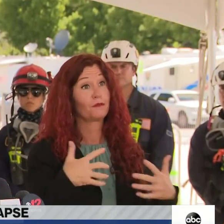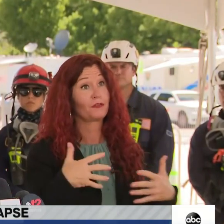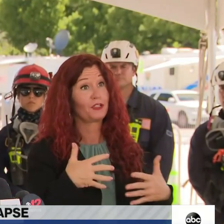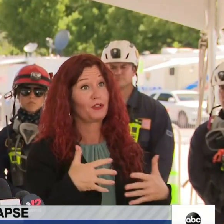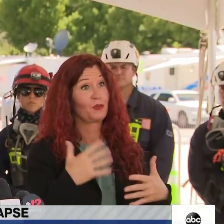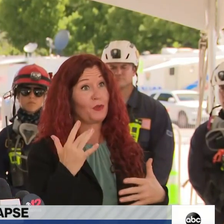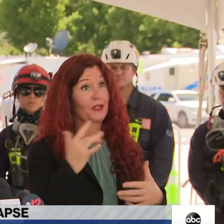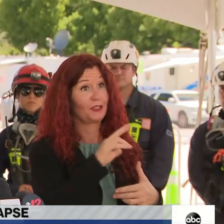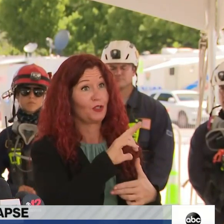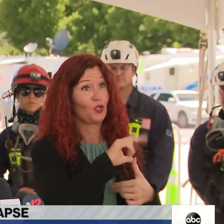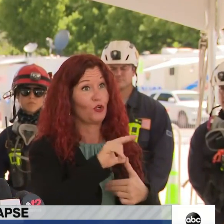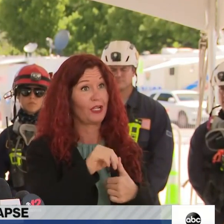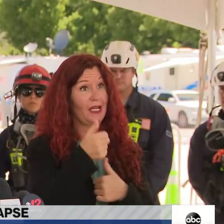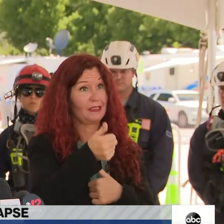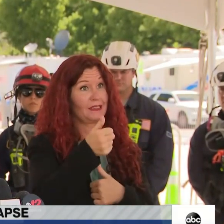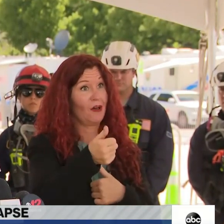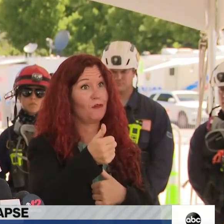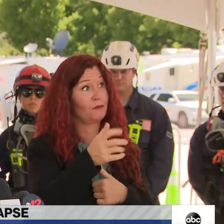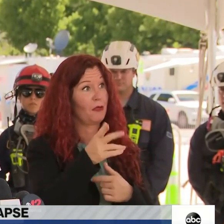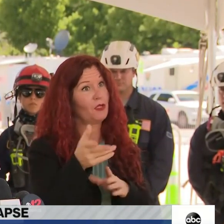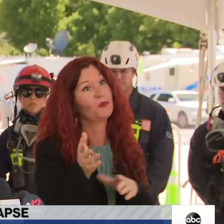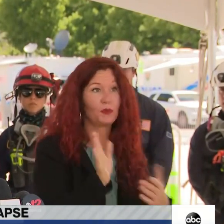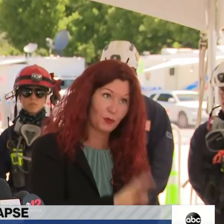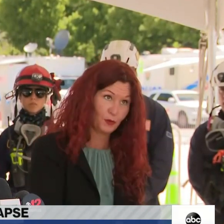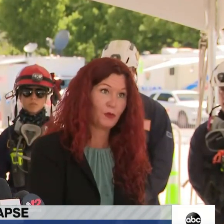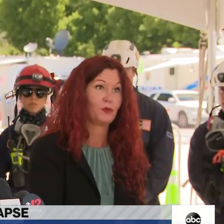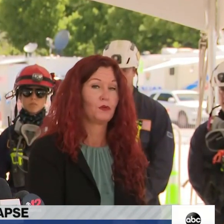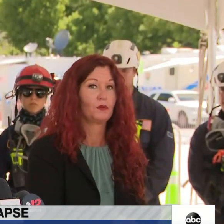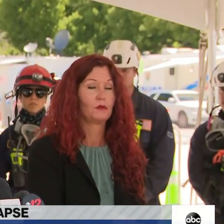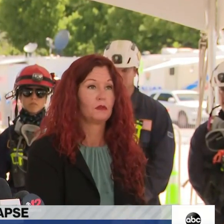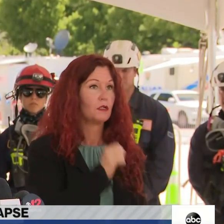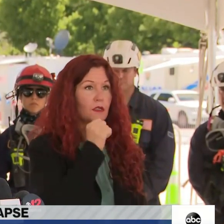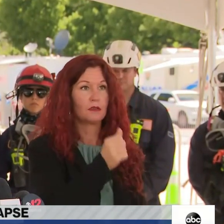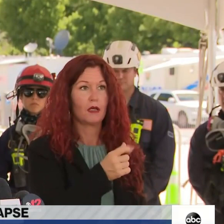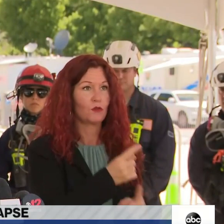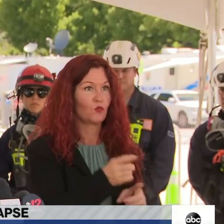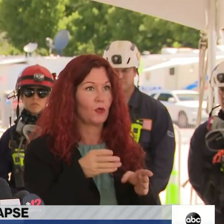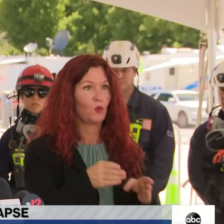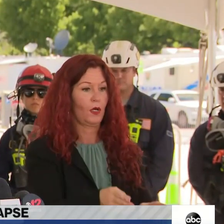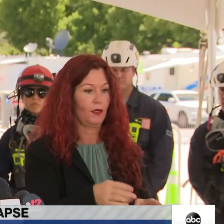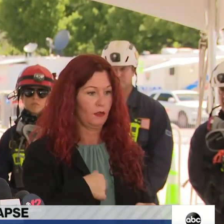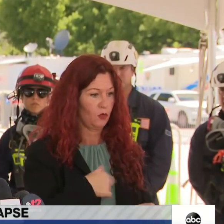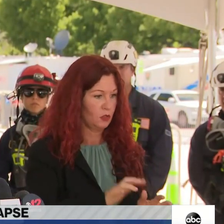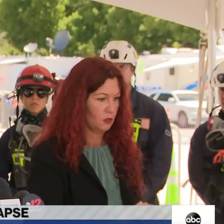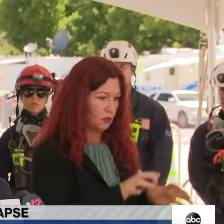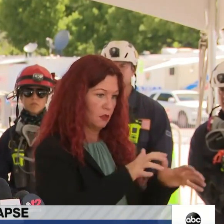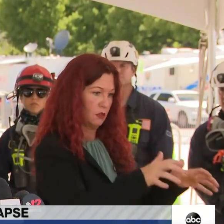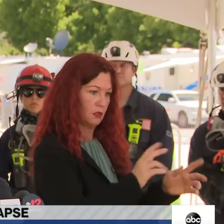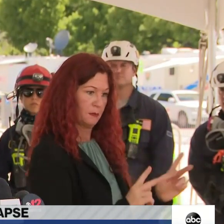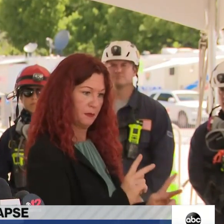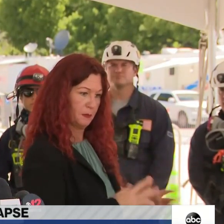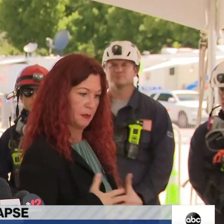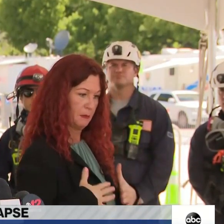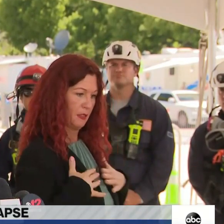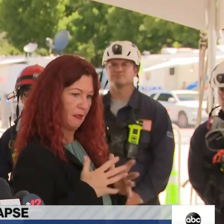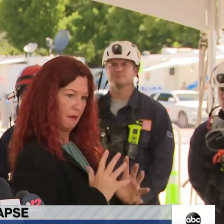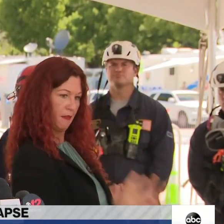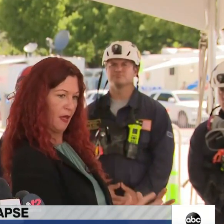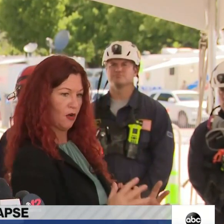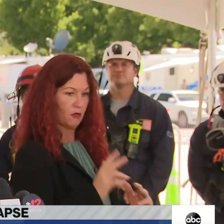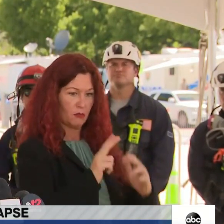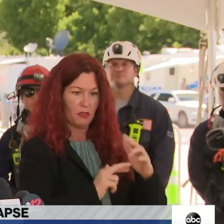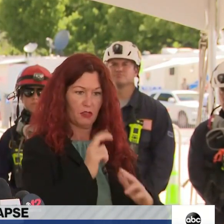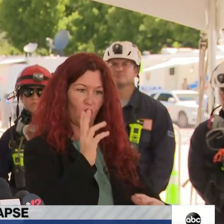building down for us and take it down in the wrong direction, on top of the pile where we have victims. I congratulate Mayor Cava for